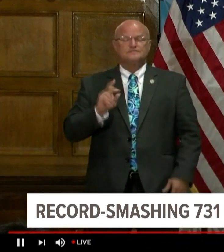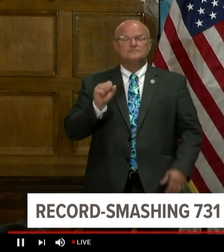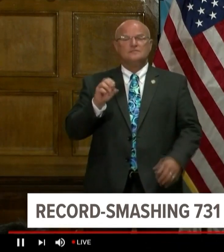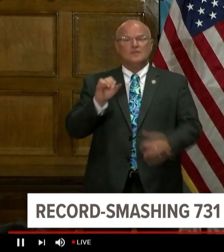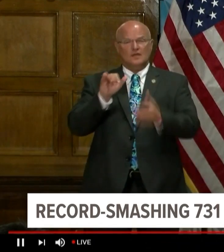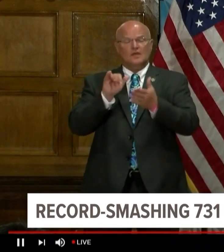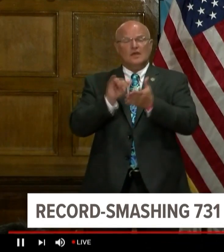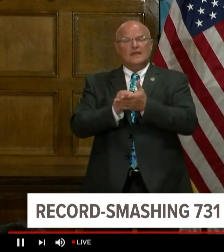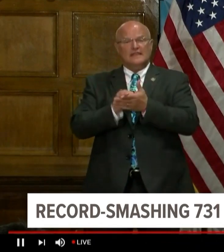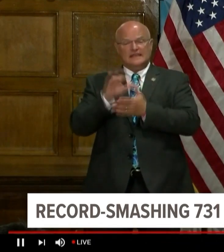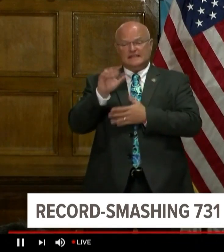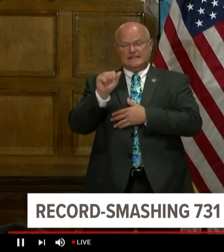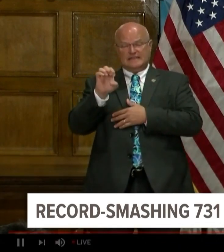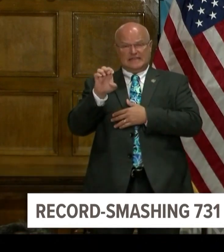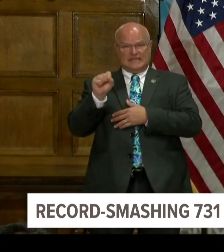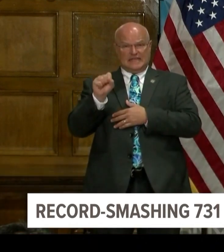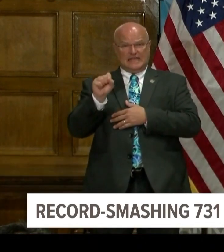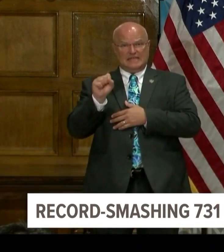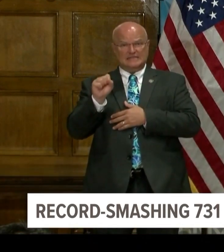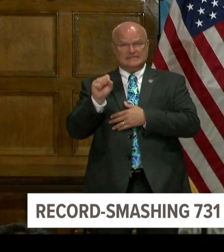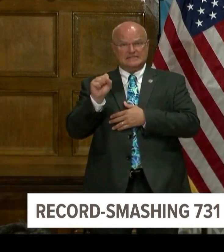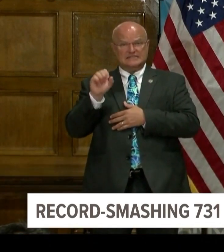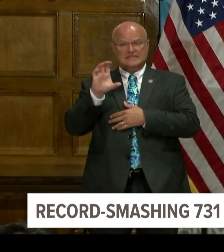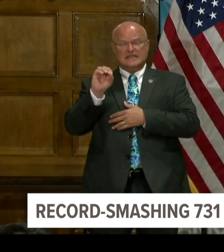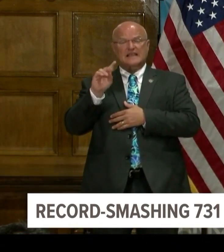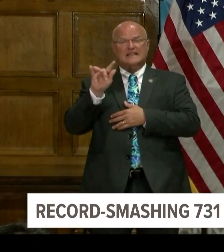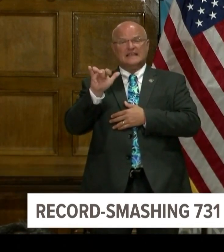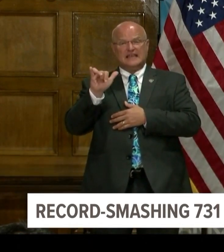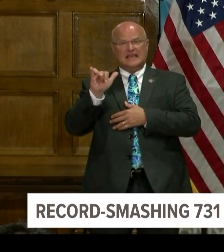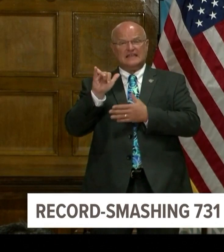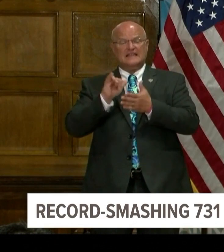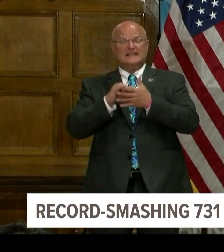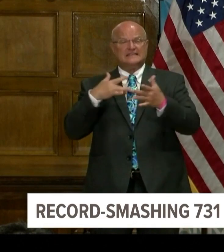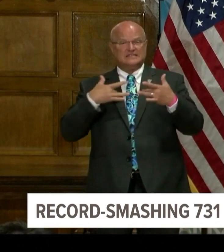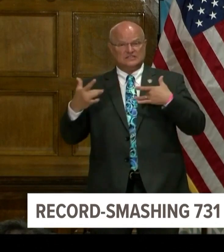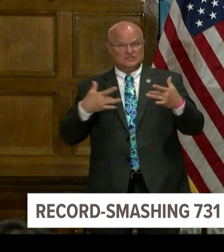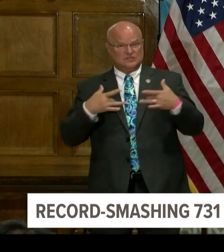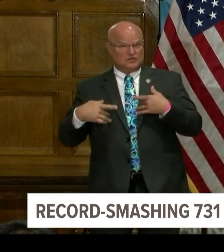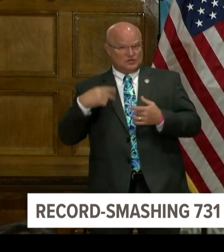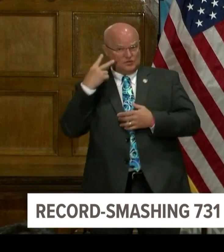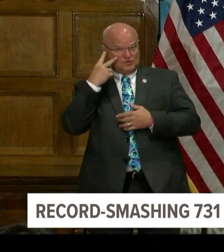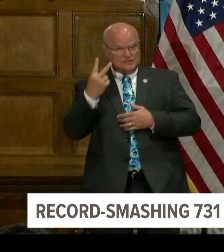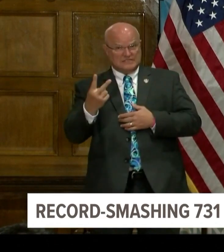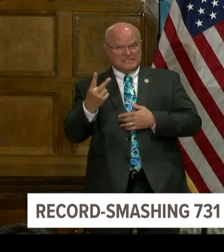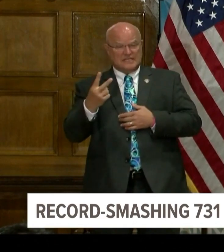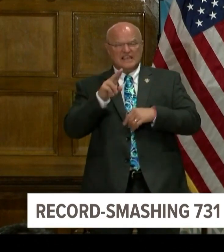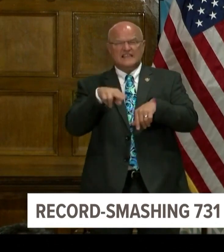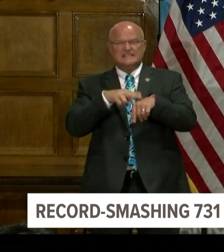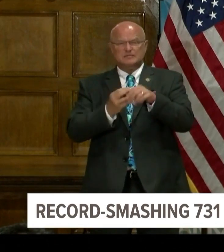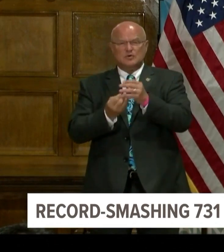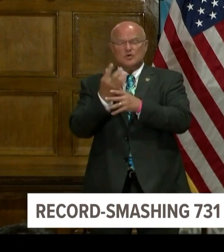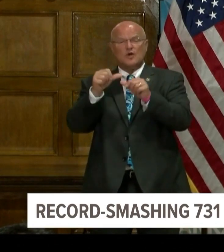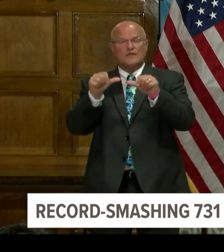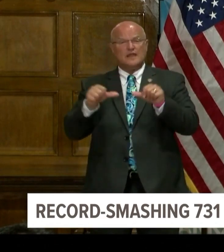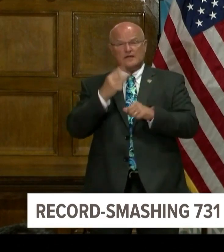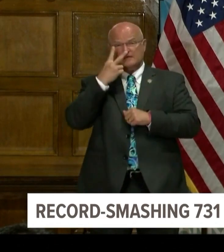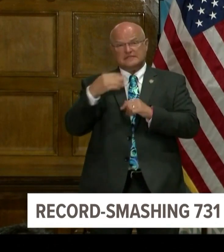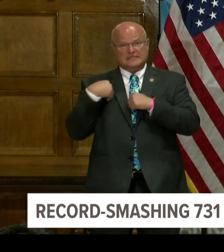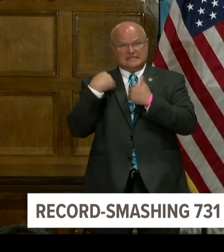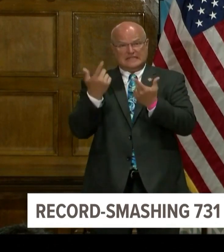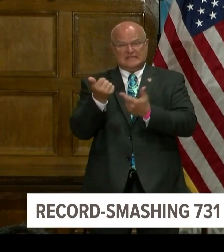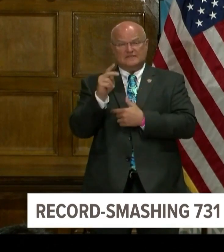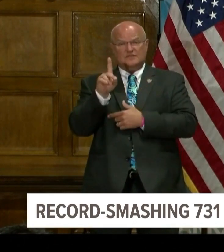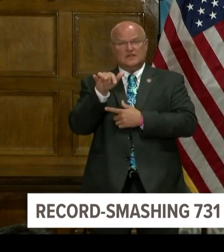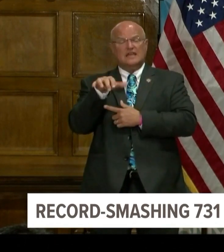And so those are the cases, the counties of particular concern that we see, the typical growth area that we've seen over the last